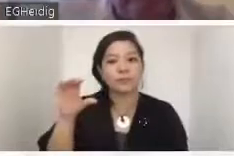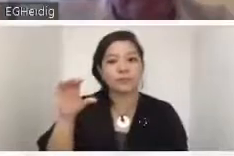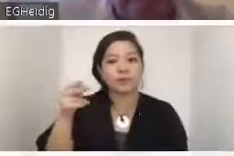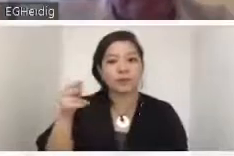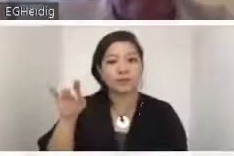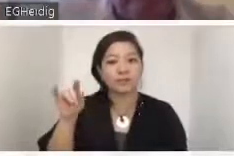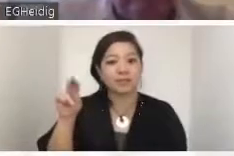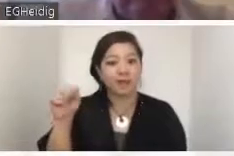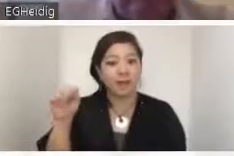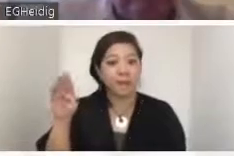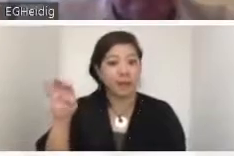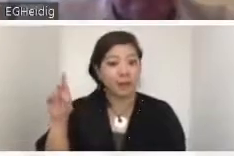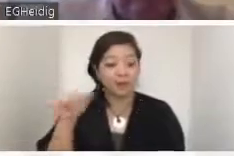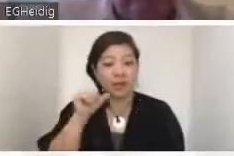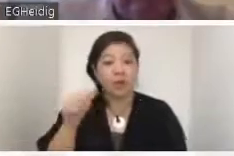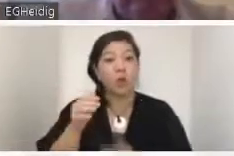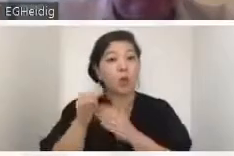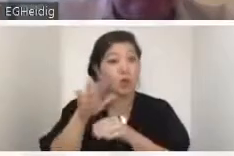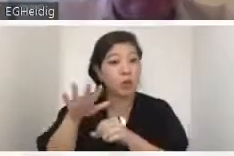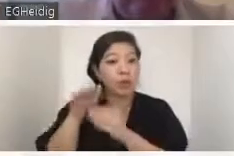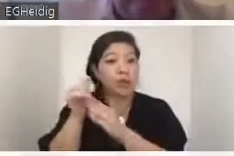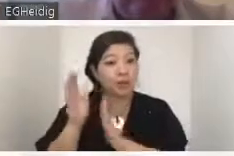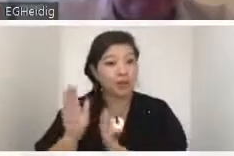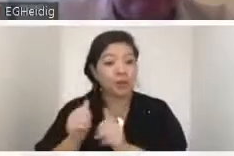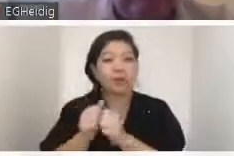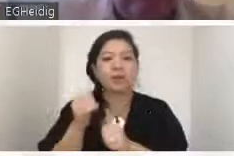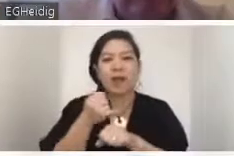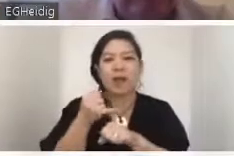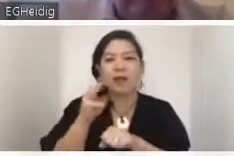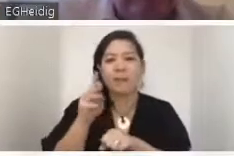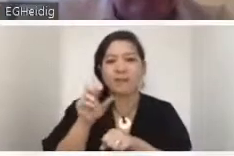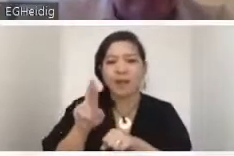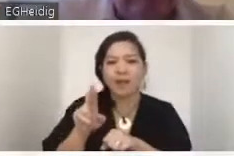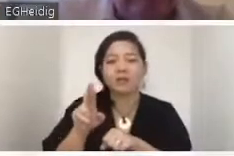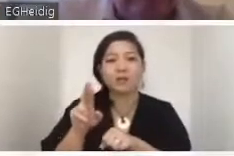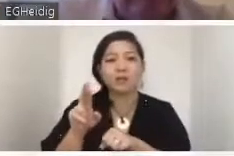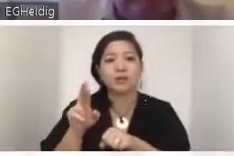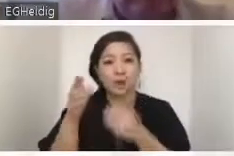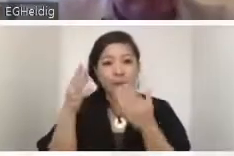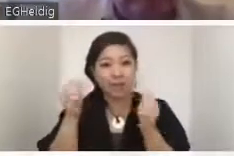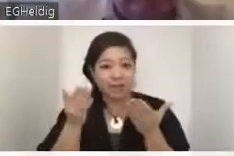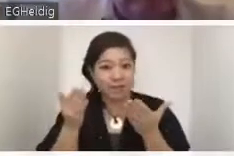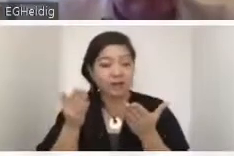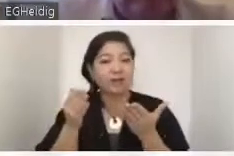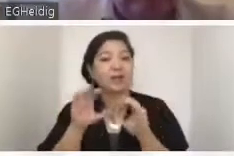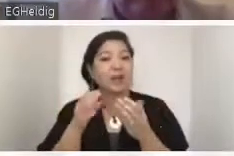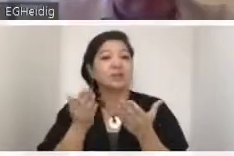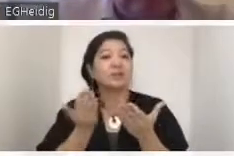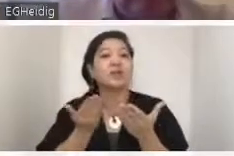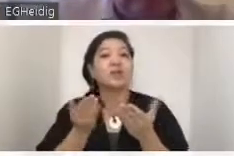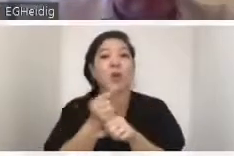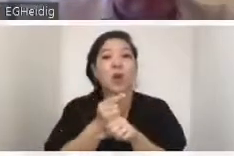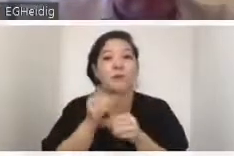Local leadership would not be complete without our island mayors. We do have Mayor's Council of Guam President and Mayor of one of our biggest villages here on the